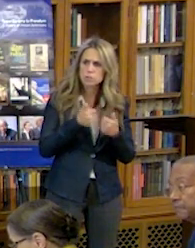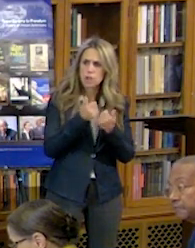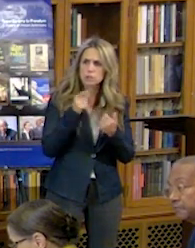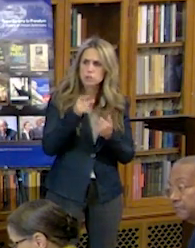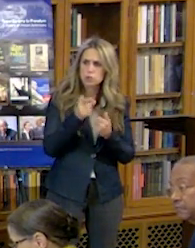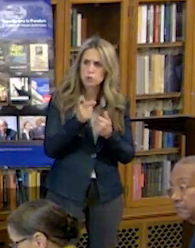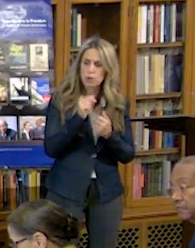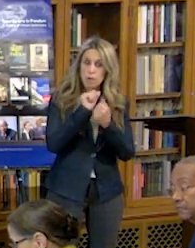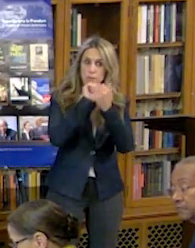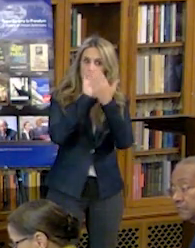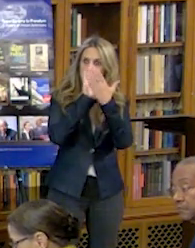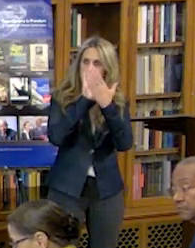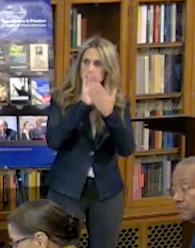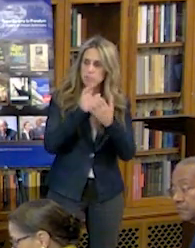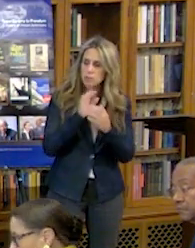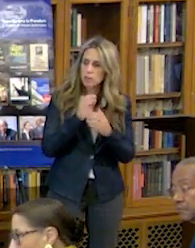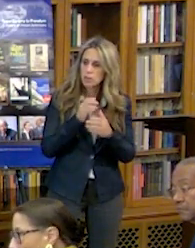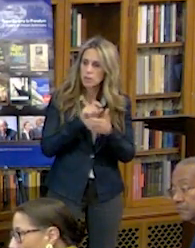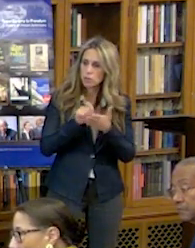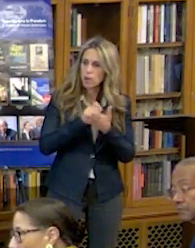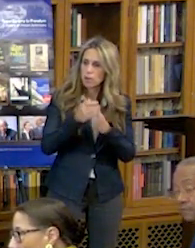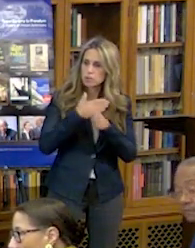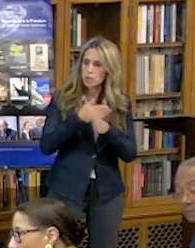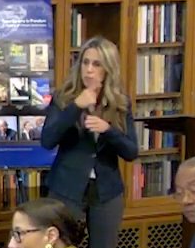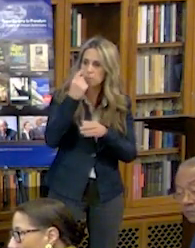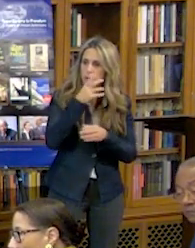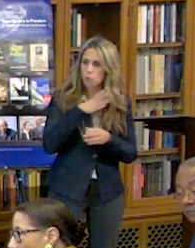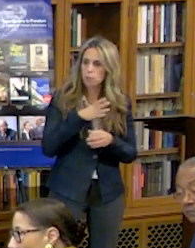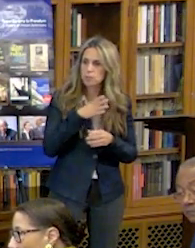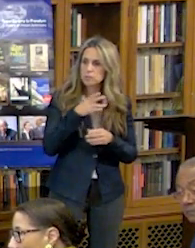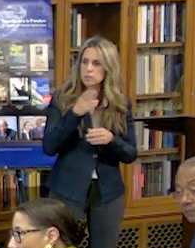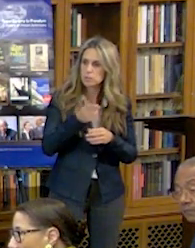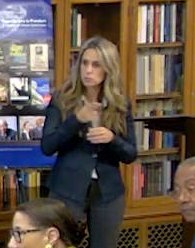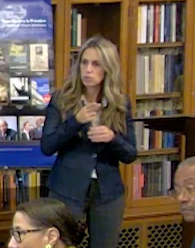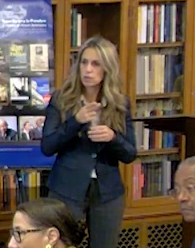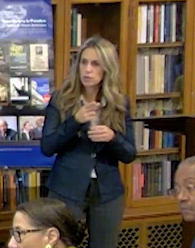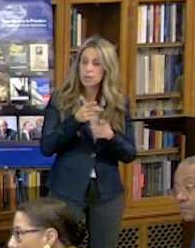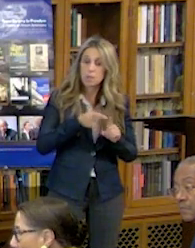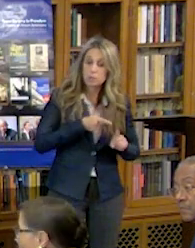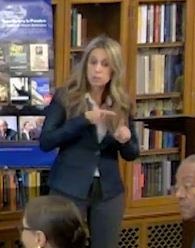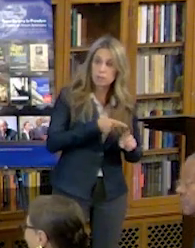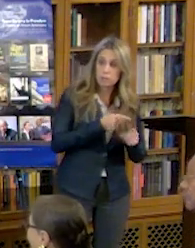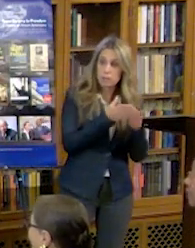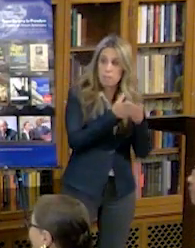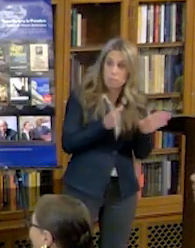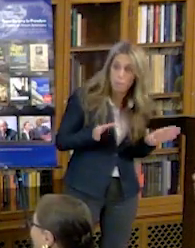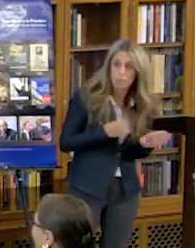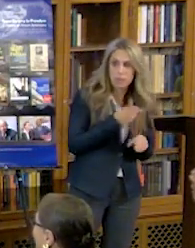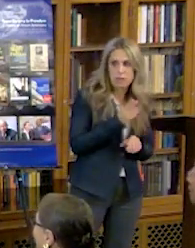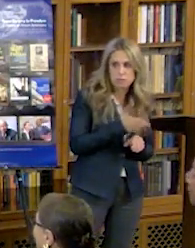faced in writing and sharing black women's history and particularly in the public history